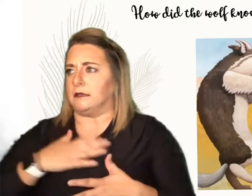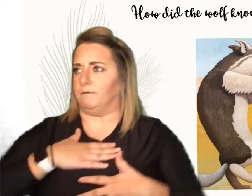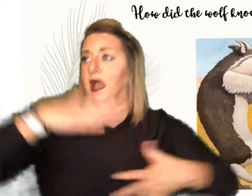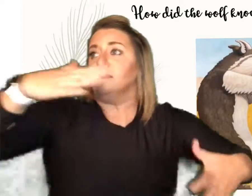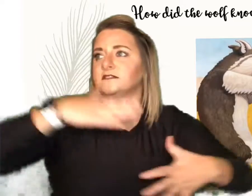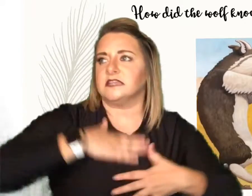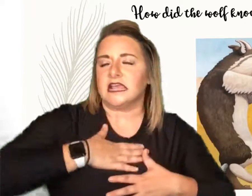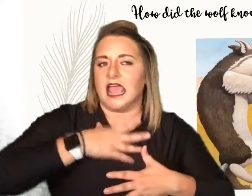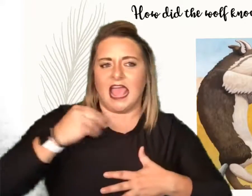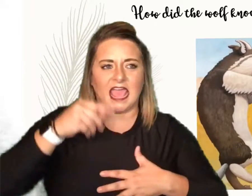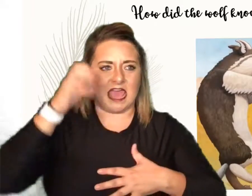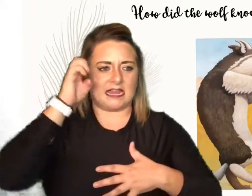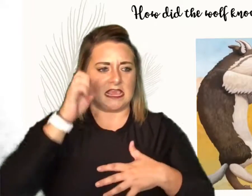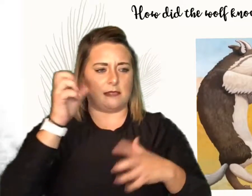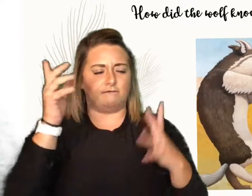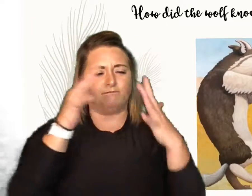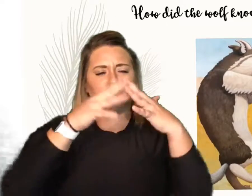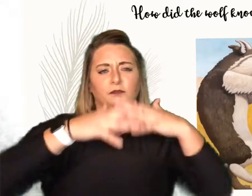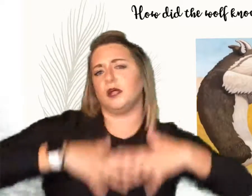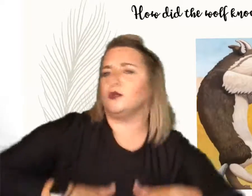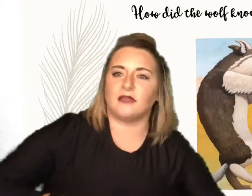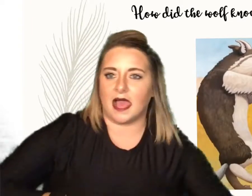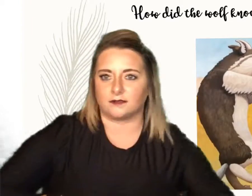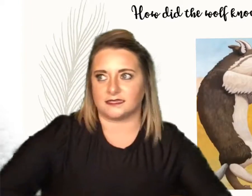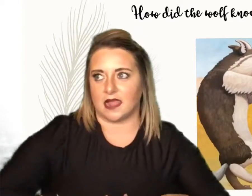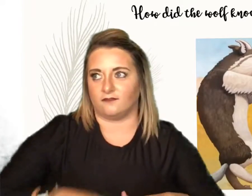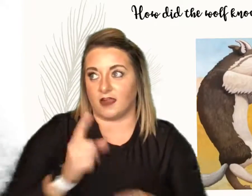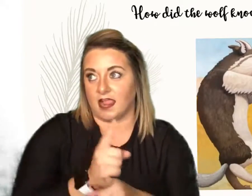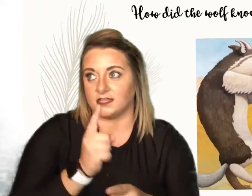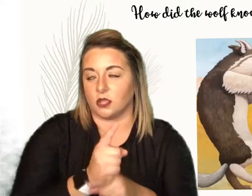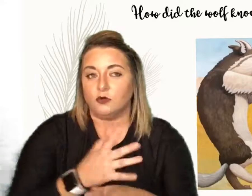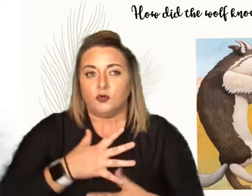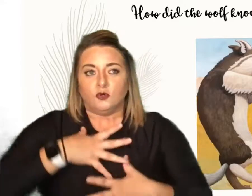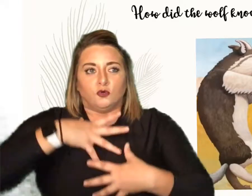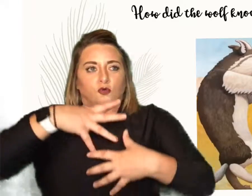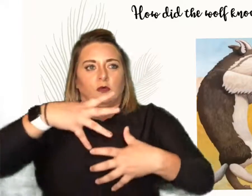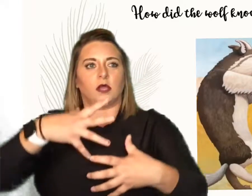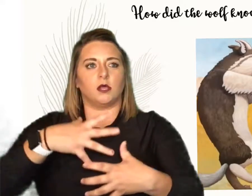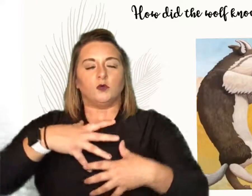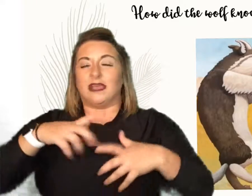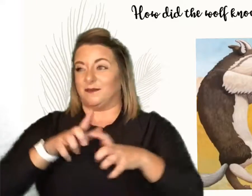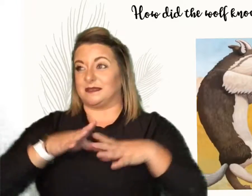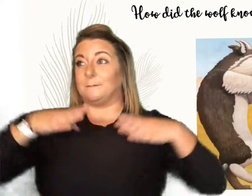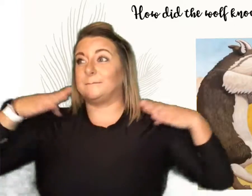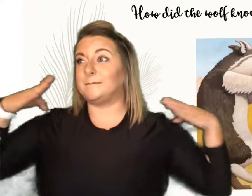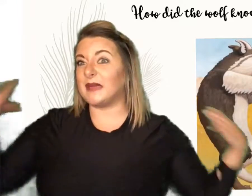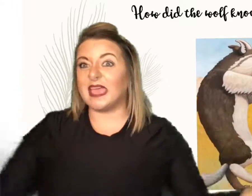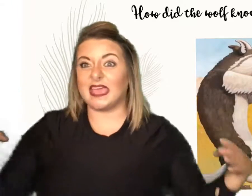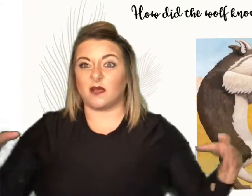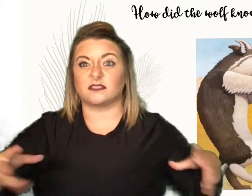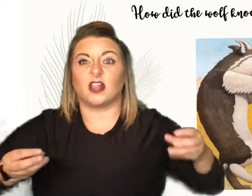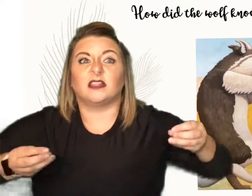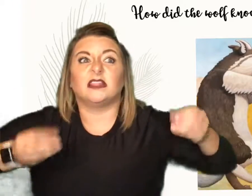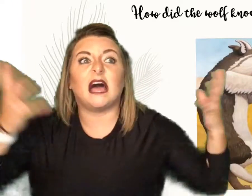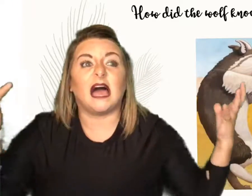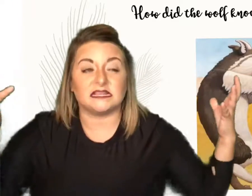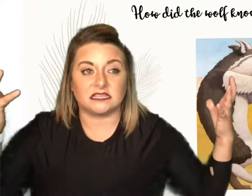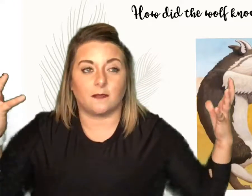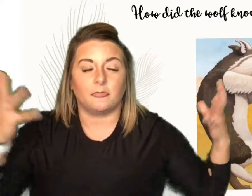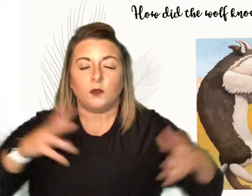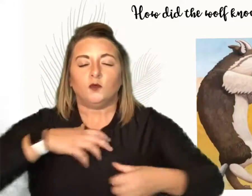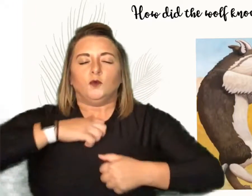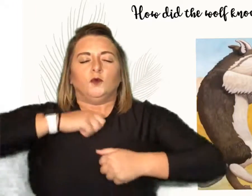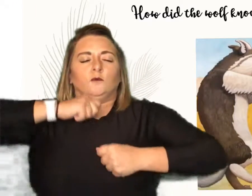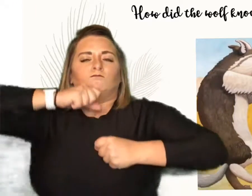and he puffed and he blew the house down, right? So it was big, it was a